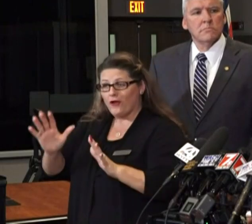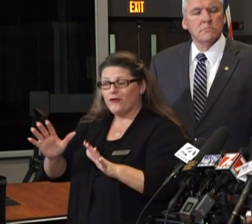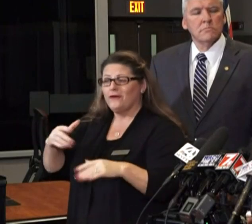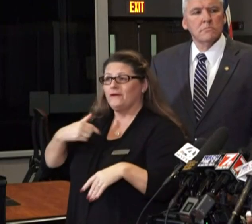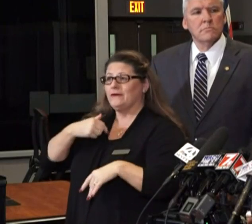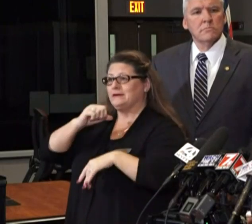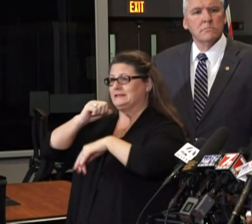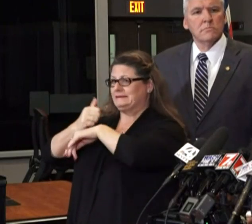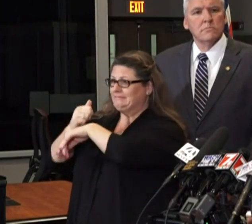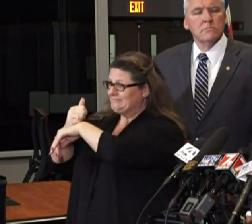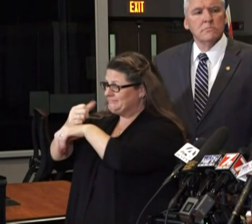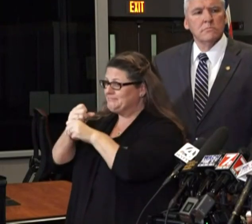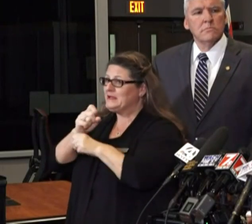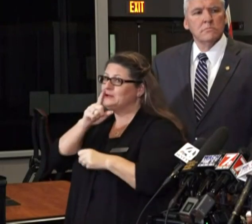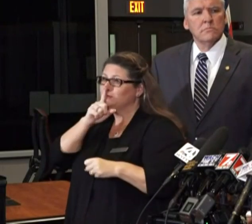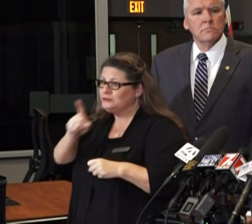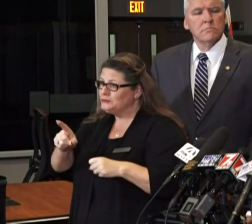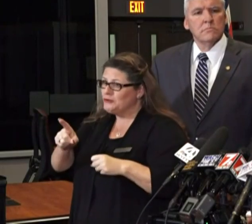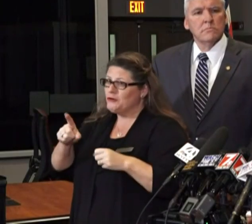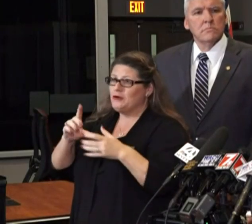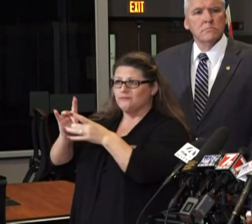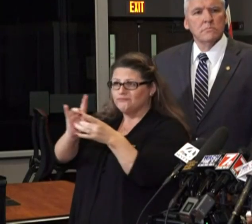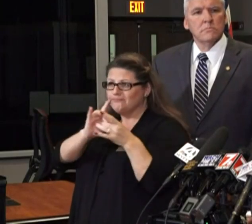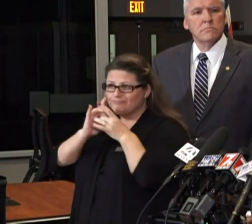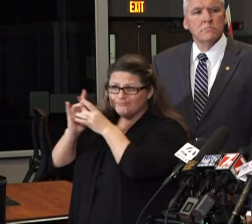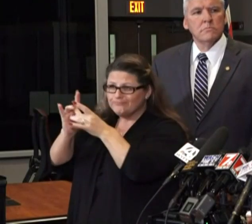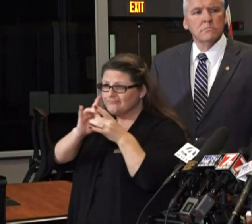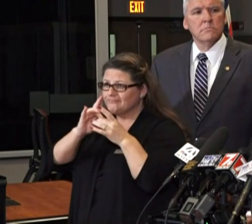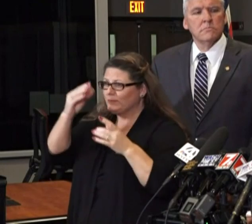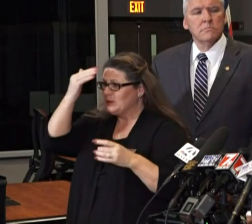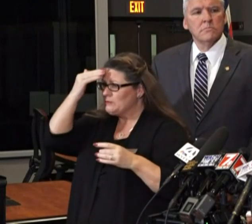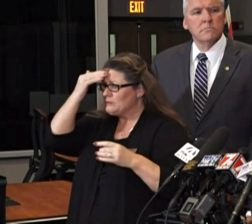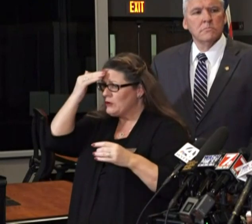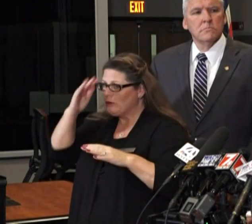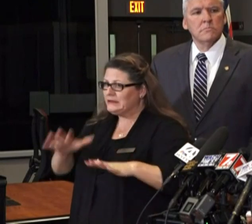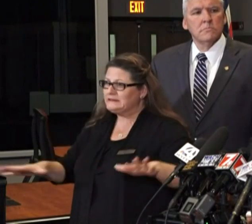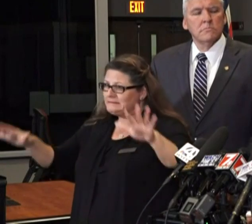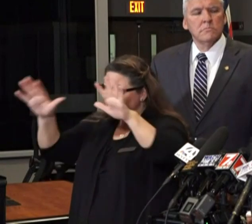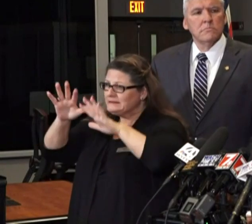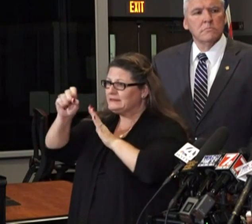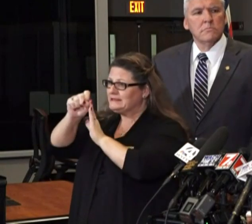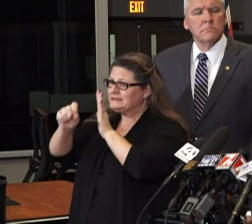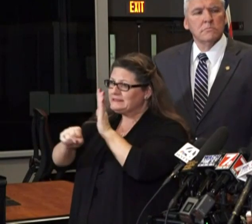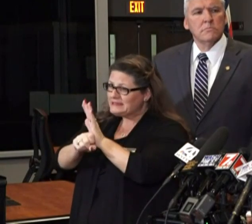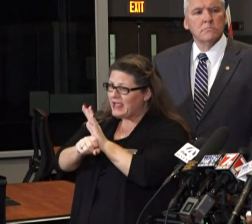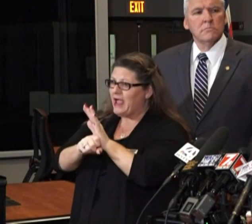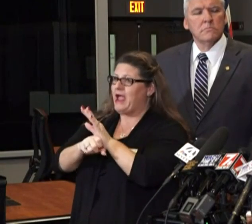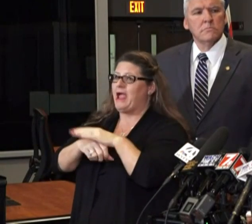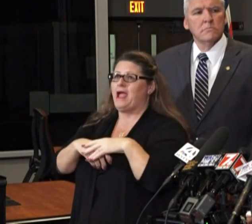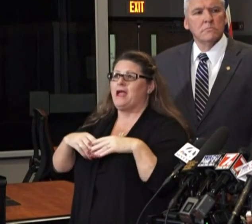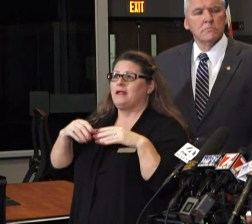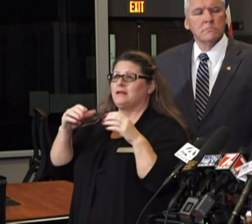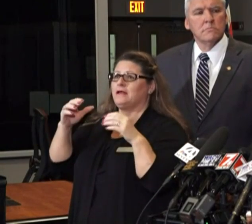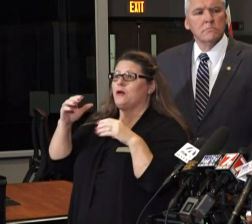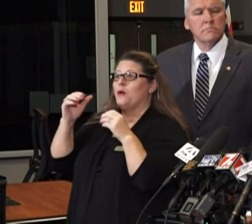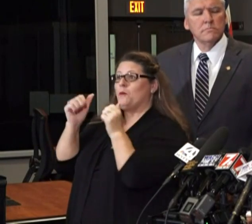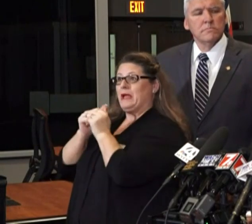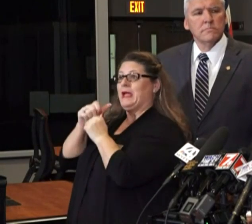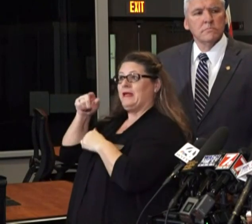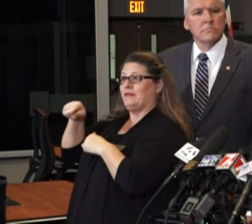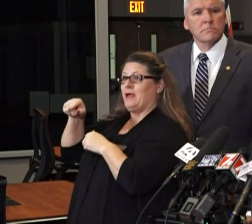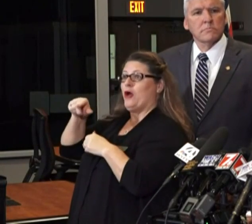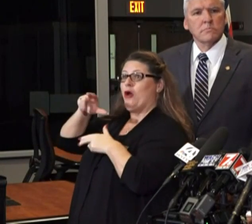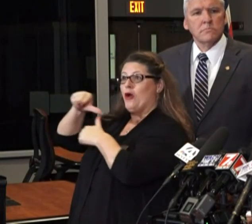up lines of communication with and cooperation around the entire state among all institutions with the hurricanes